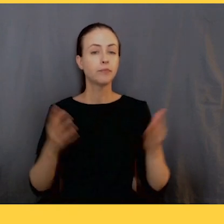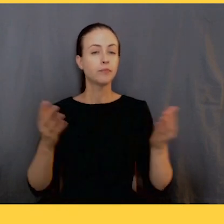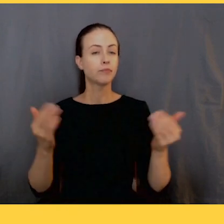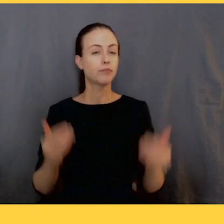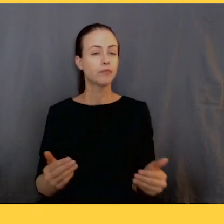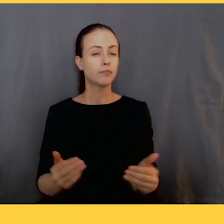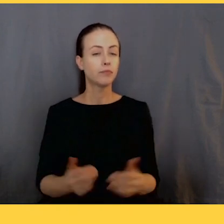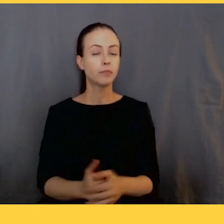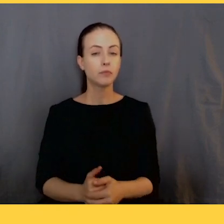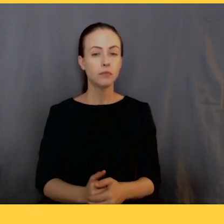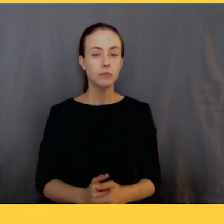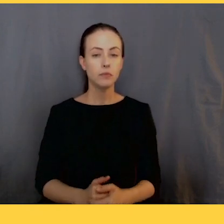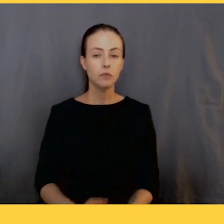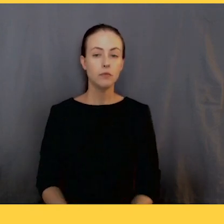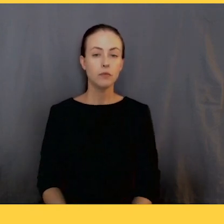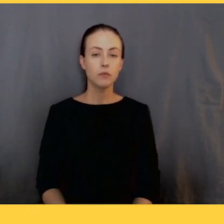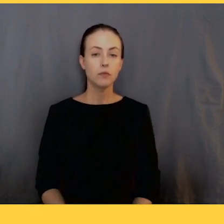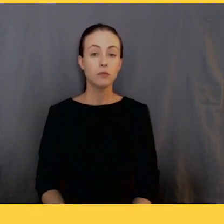Let's go to the next slide, please.